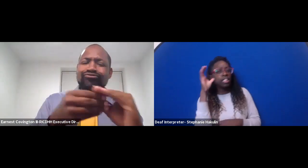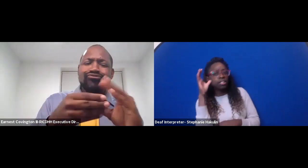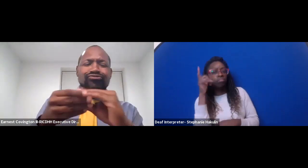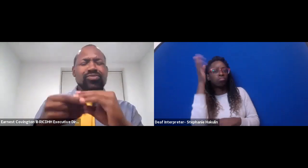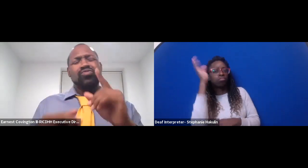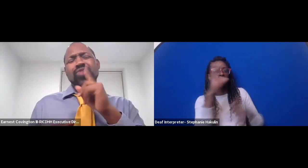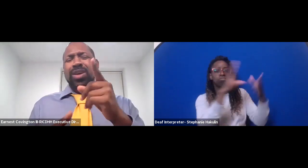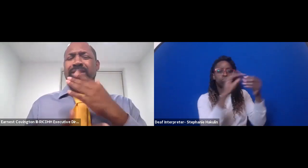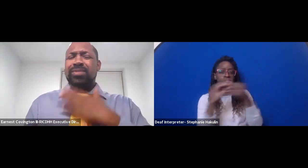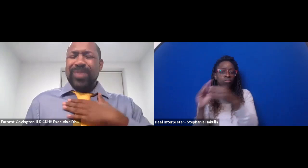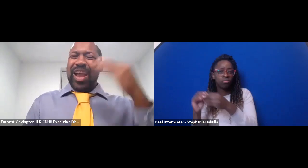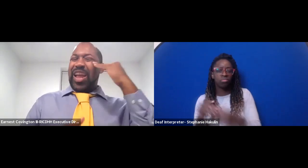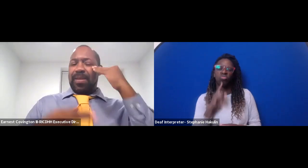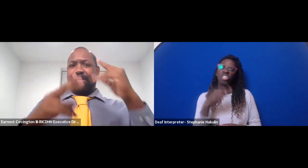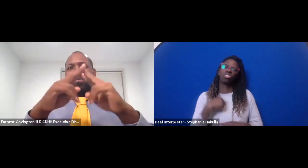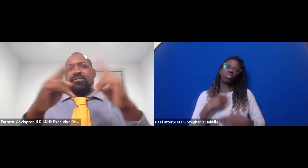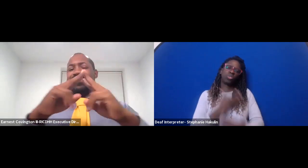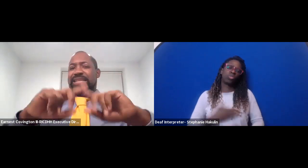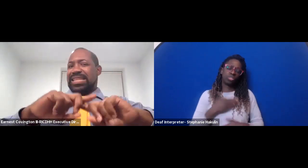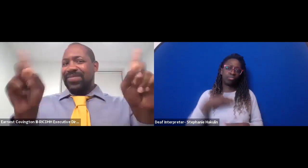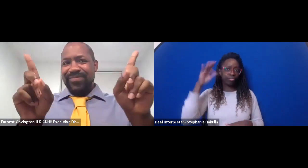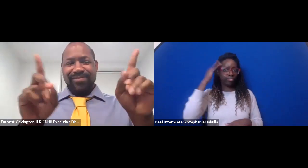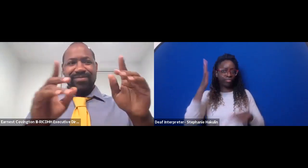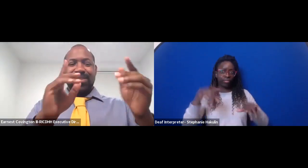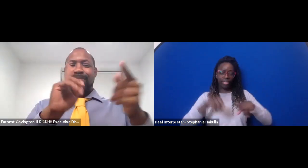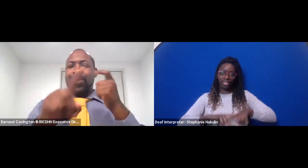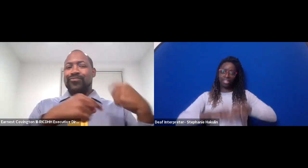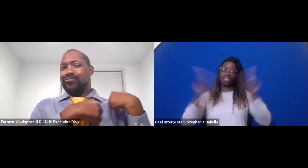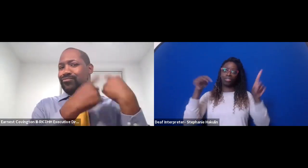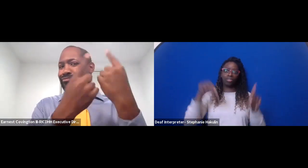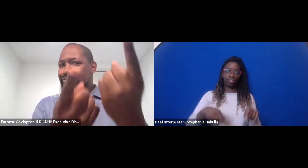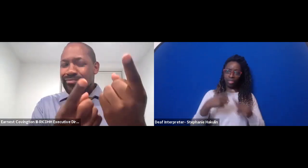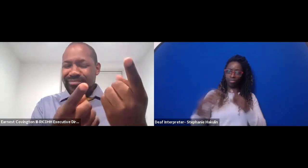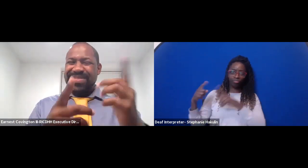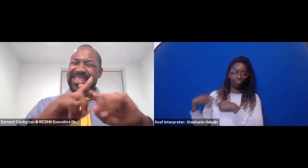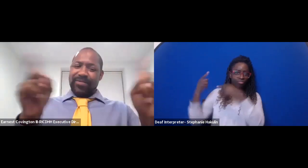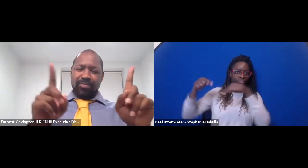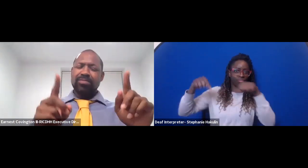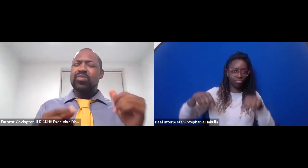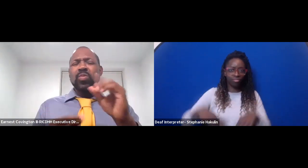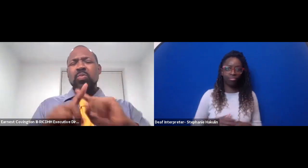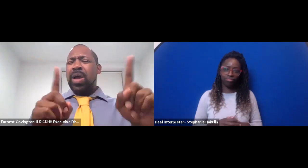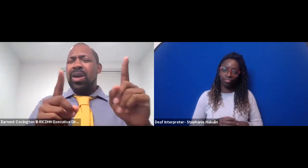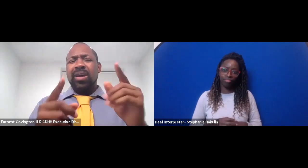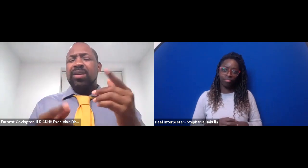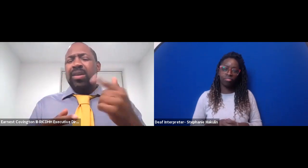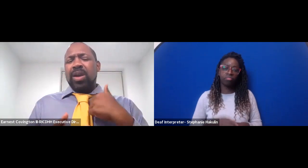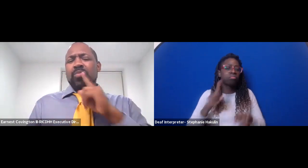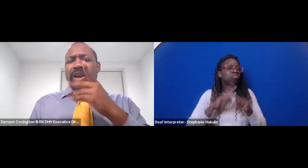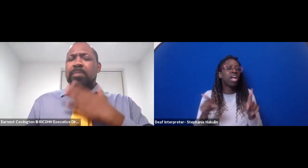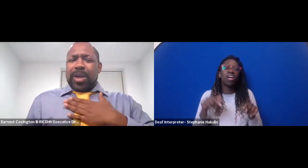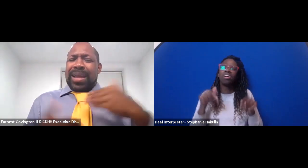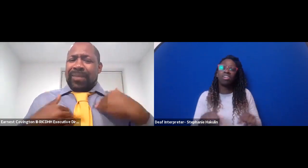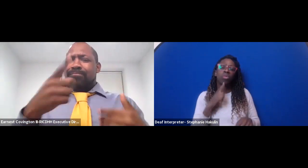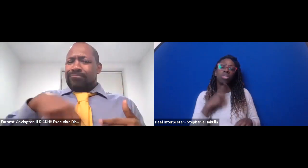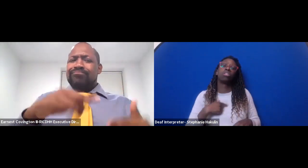still working. We're very much interested in what you have to say. Of course, things are very different from